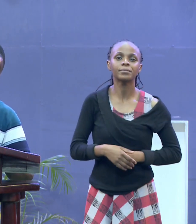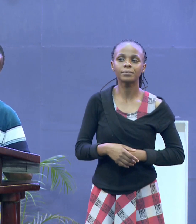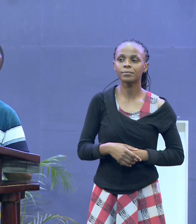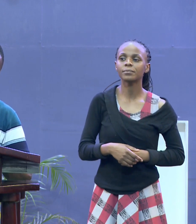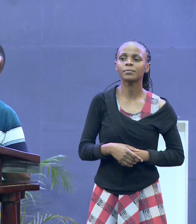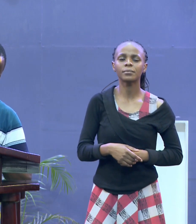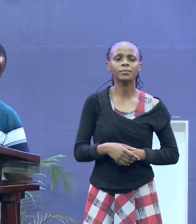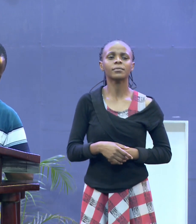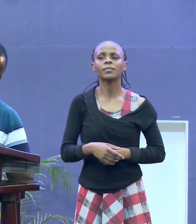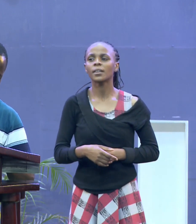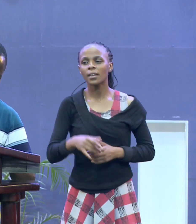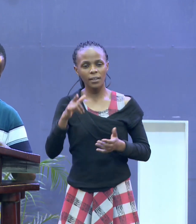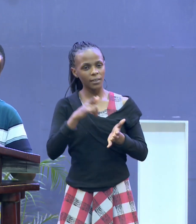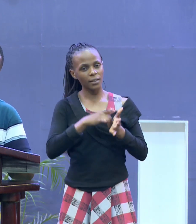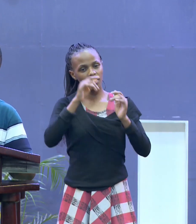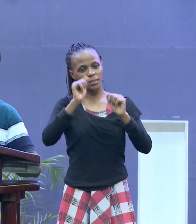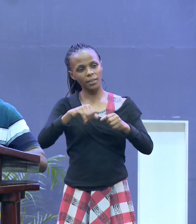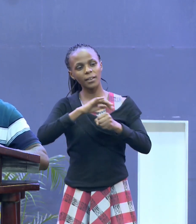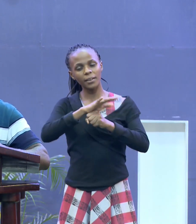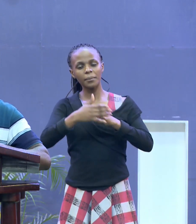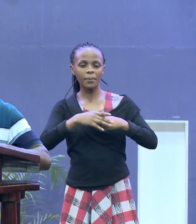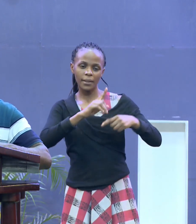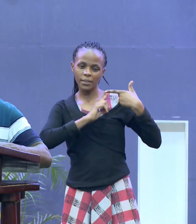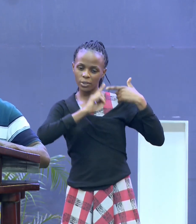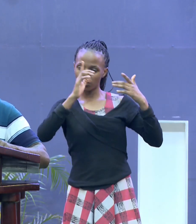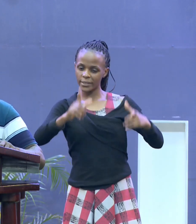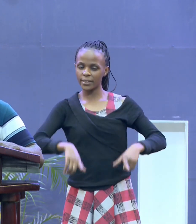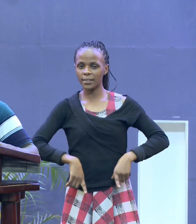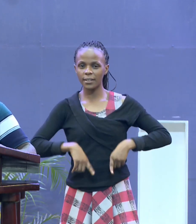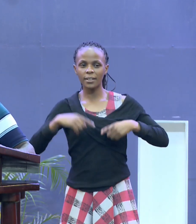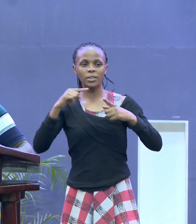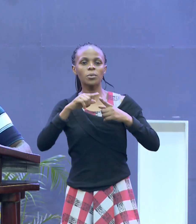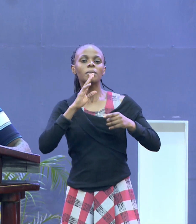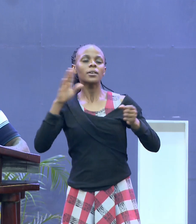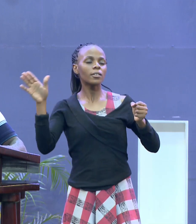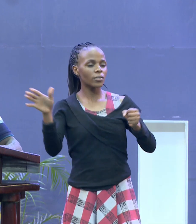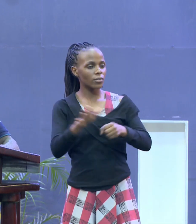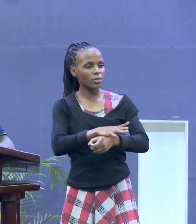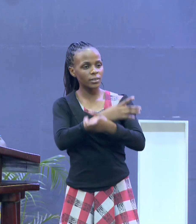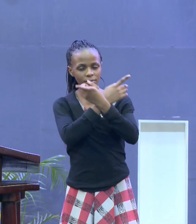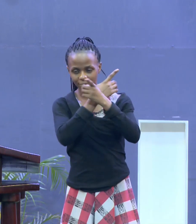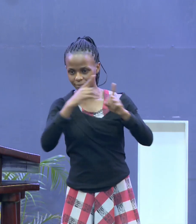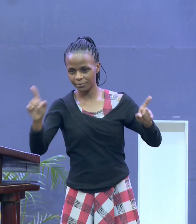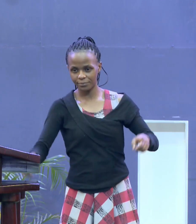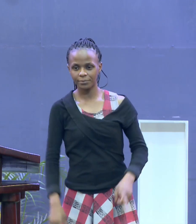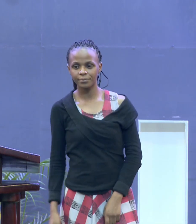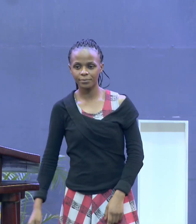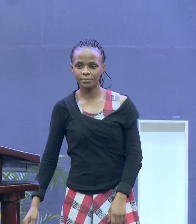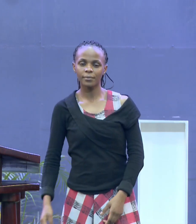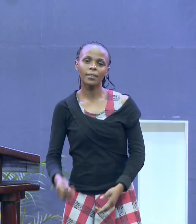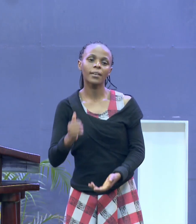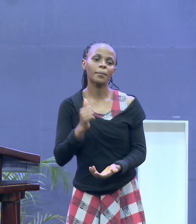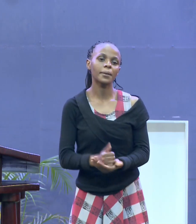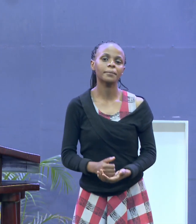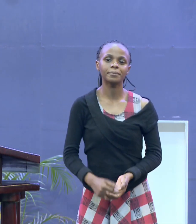can cause the believers' lives to be totally delivered. Ebiyinza oleta obulamu bw'abakkiriza okusumulirwa ddala.